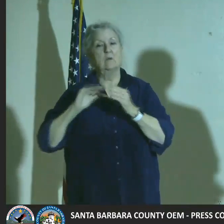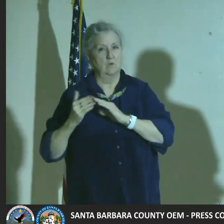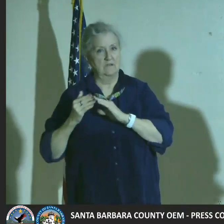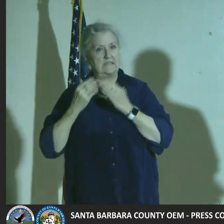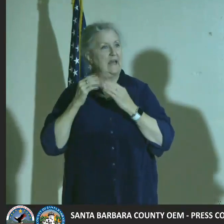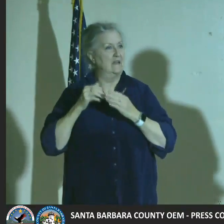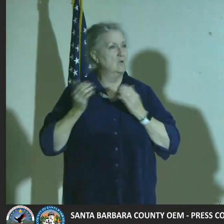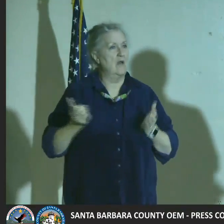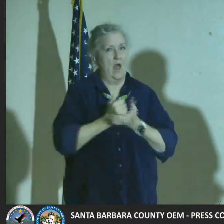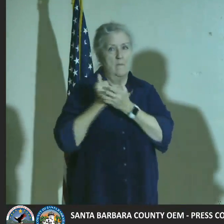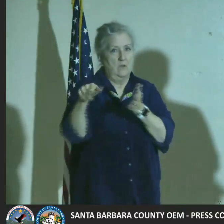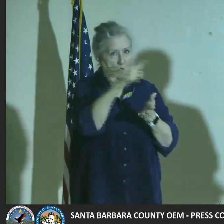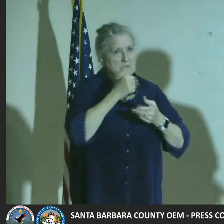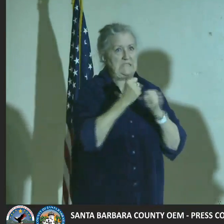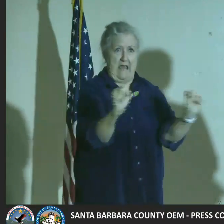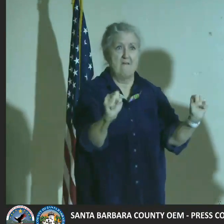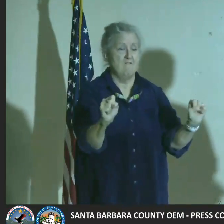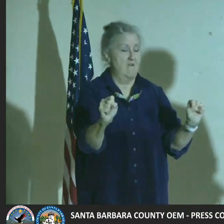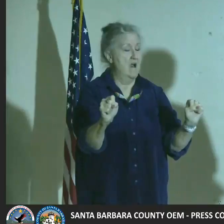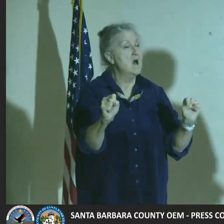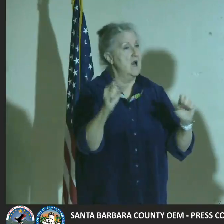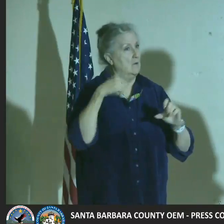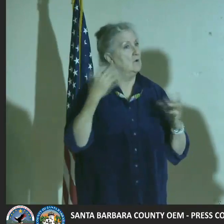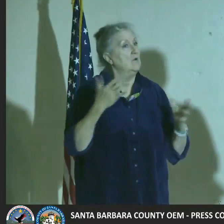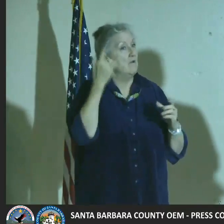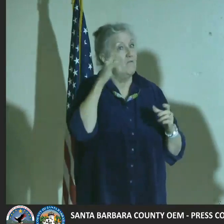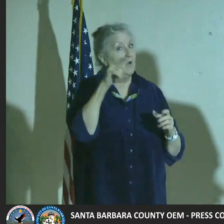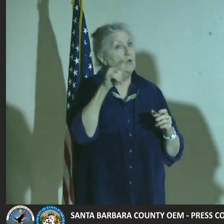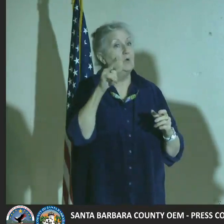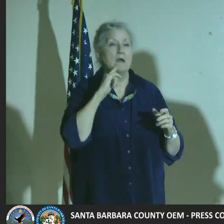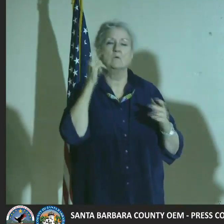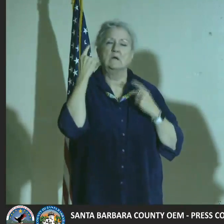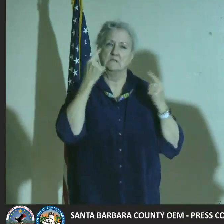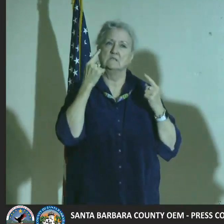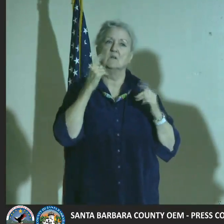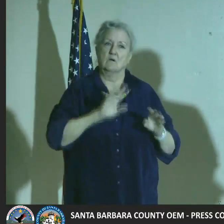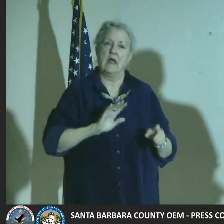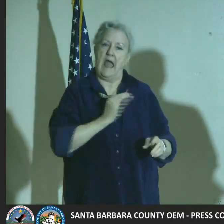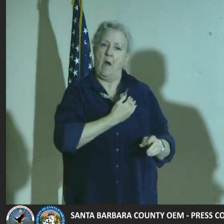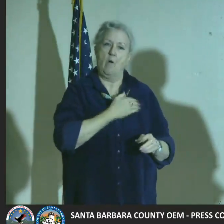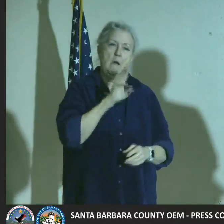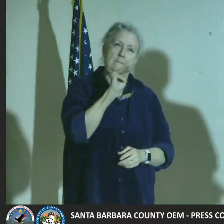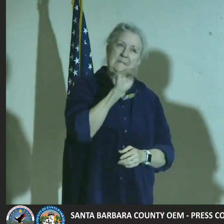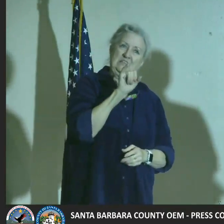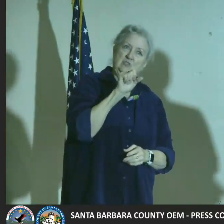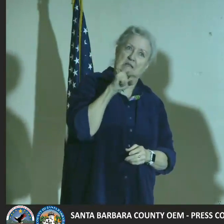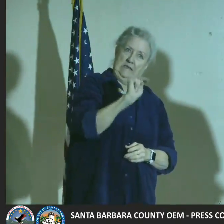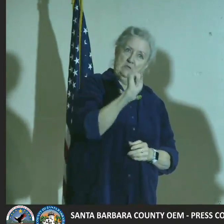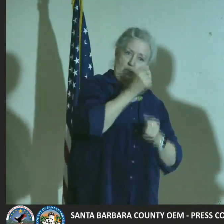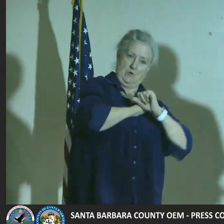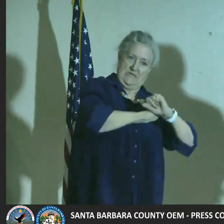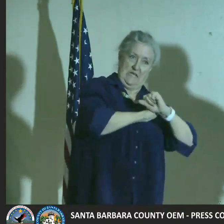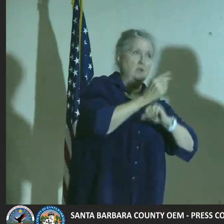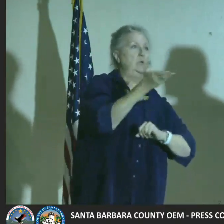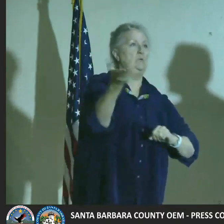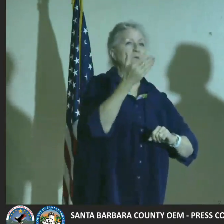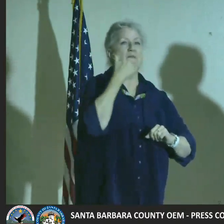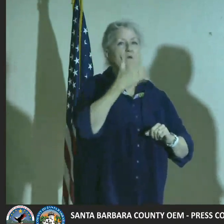you safe. And we are here for you, and we consider it our mission to protect you. Thank you.